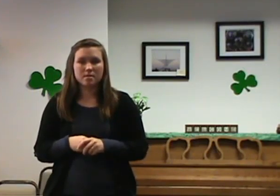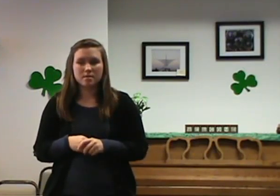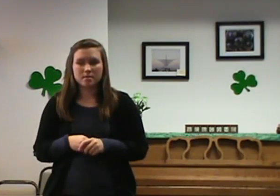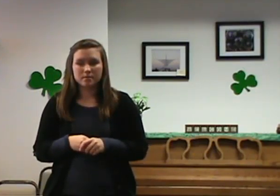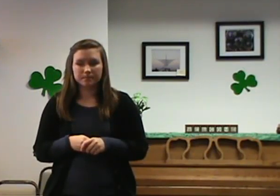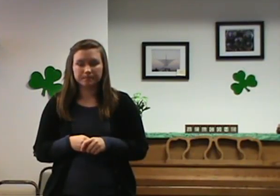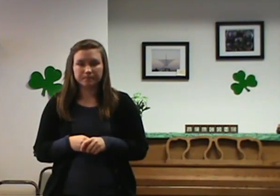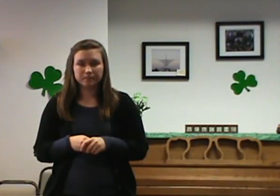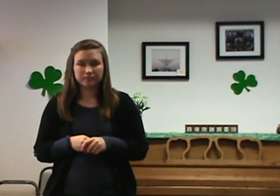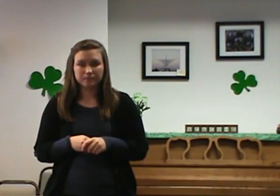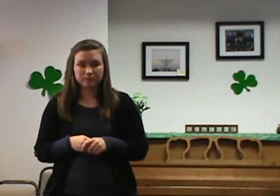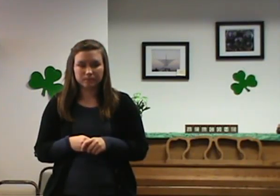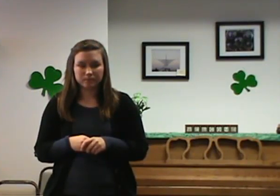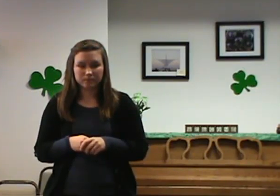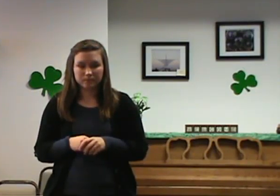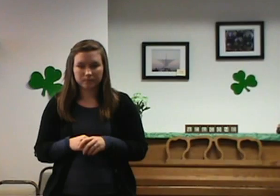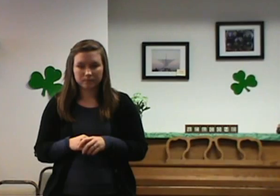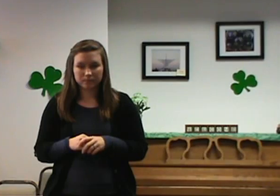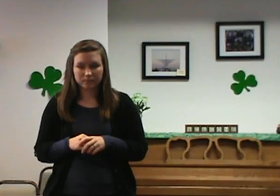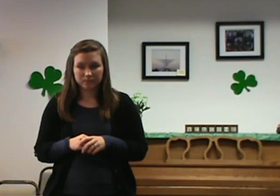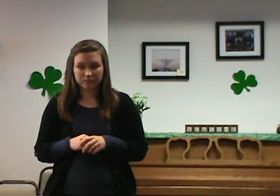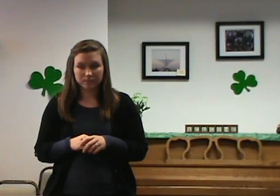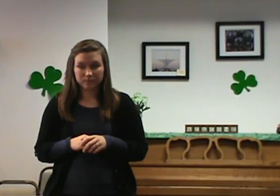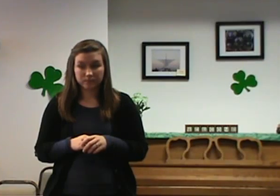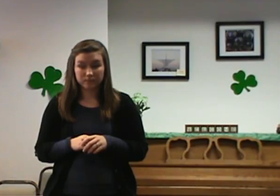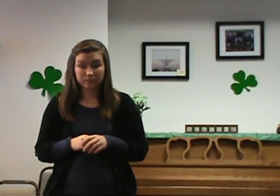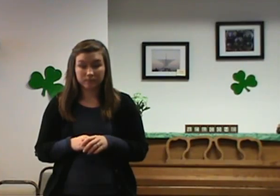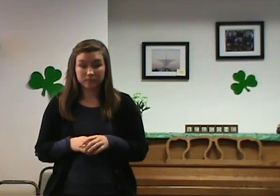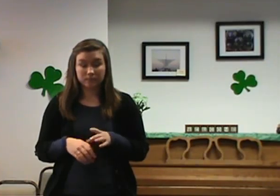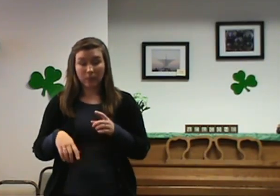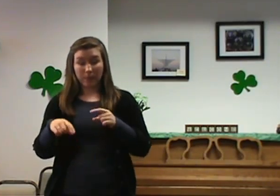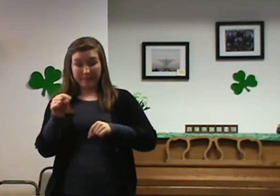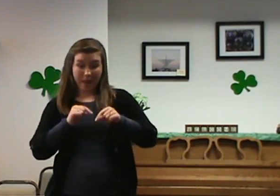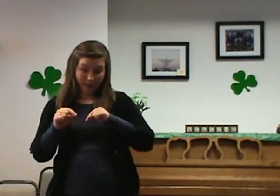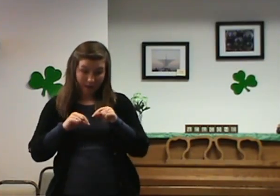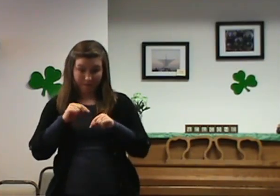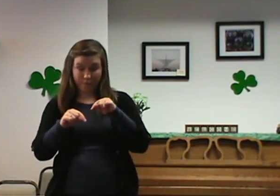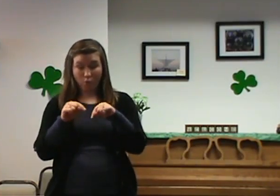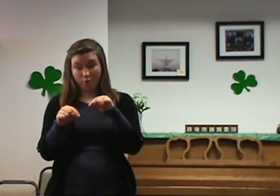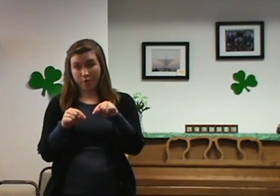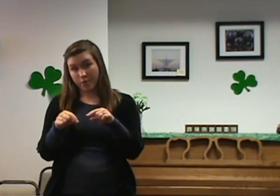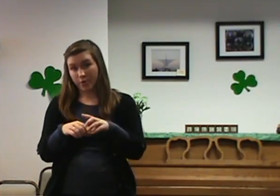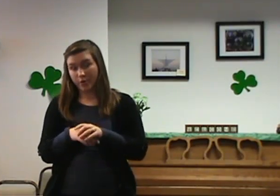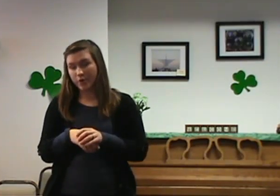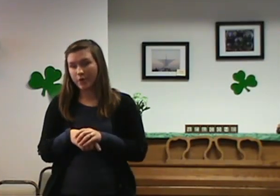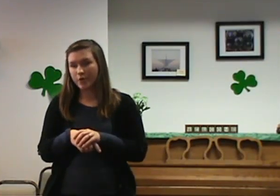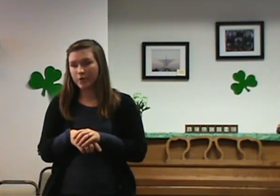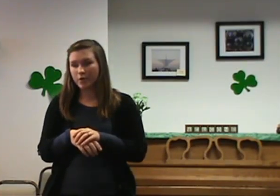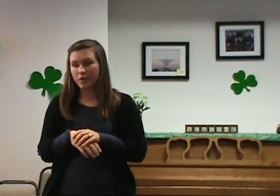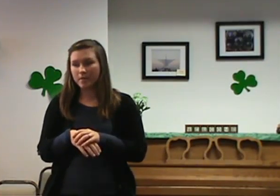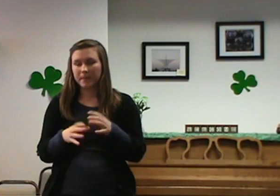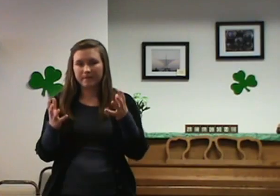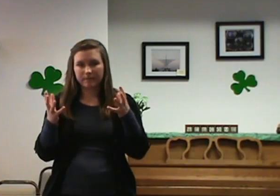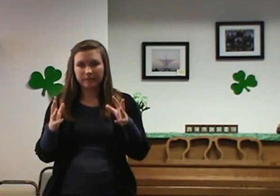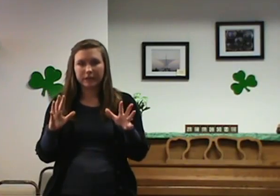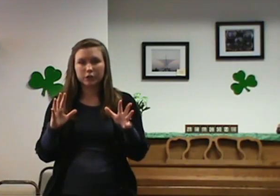it, Rewind, press to move backward through a list by 10 items. Okay, okay, and then when you're done, Help key, leaving help. okay, then at the